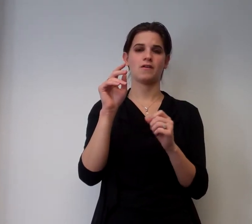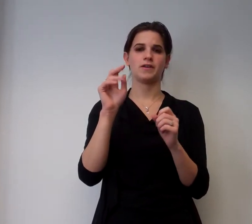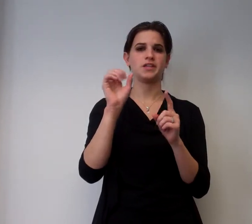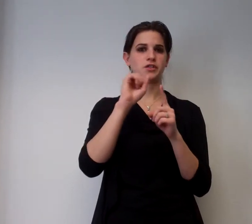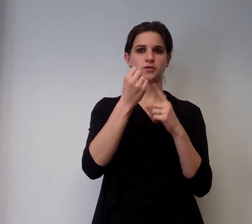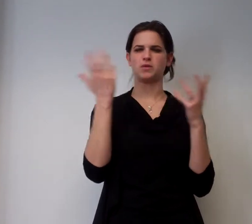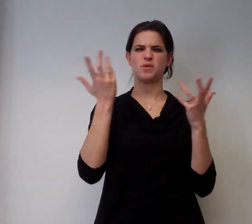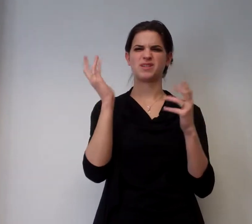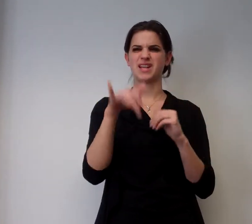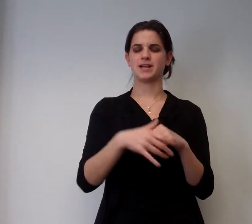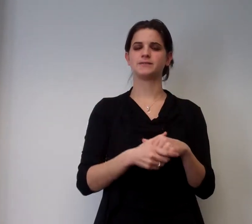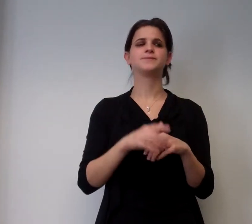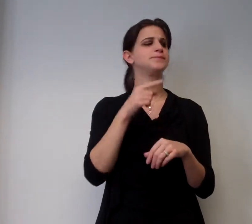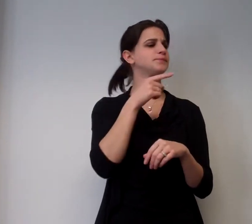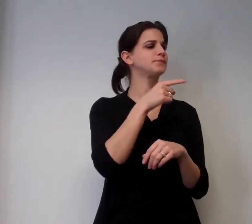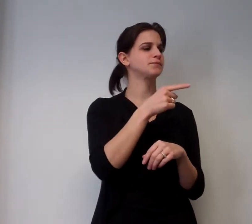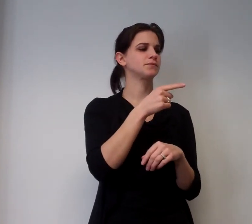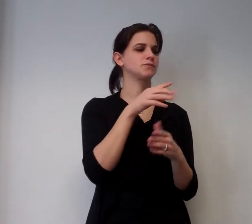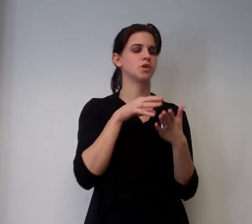first integration of a high school.